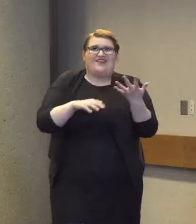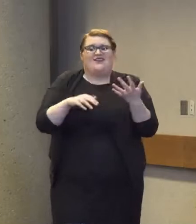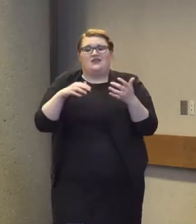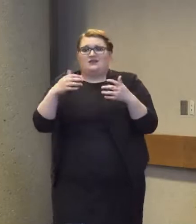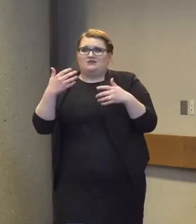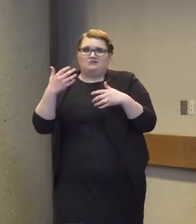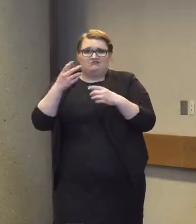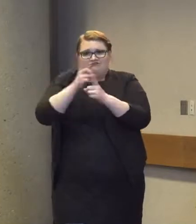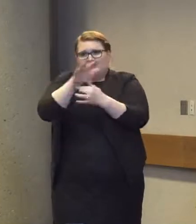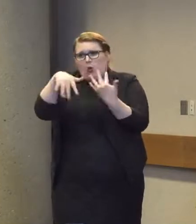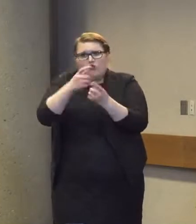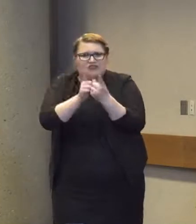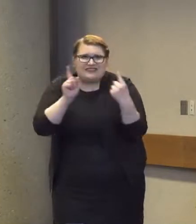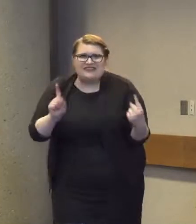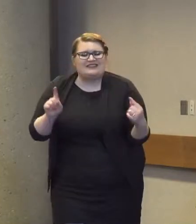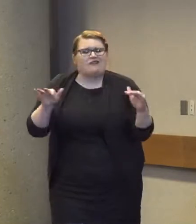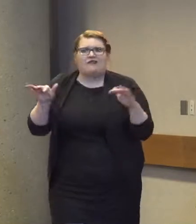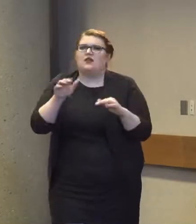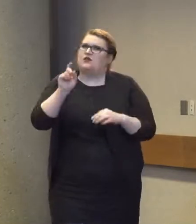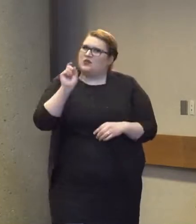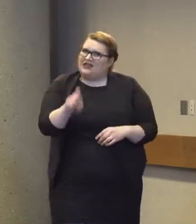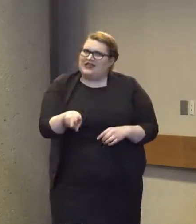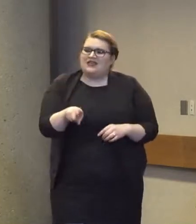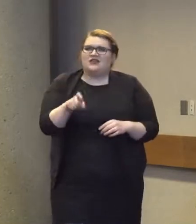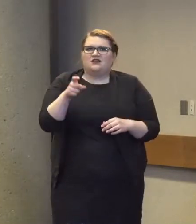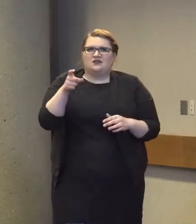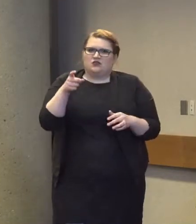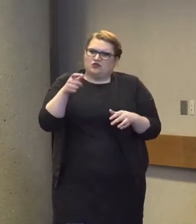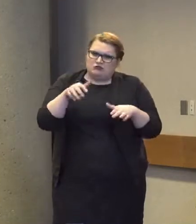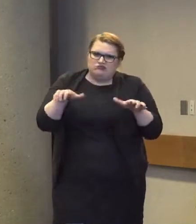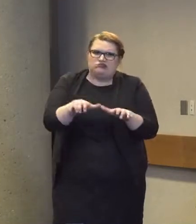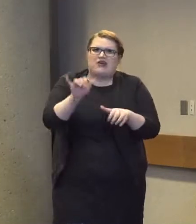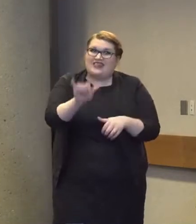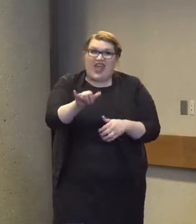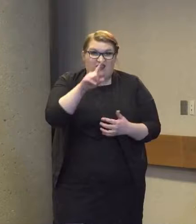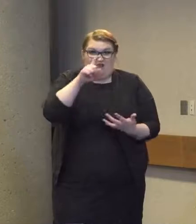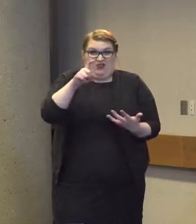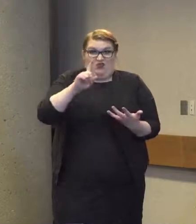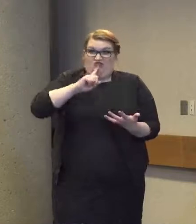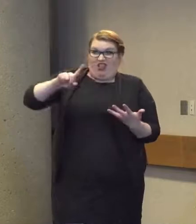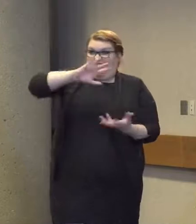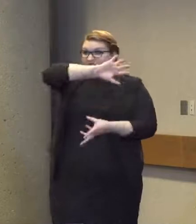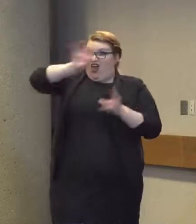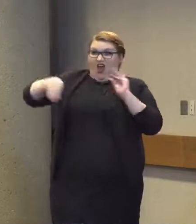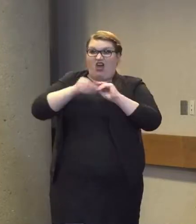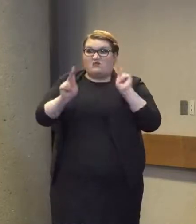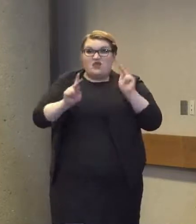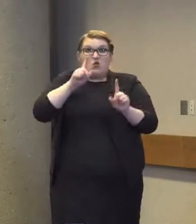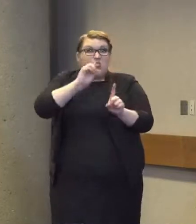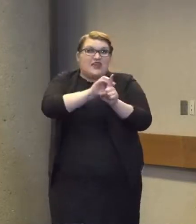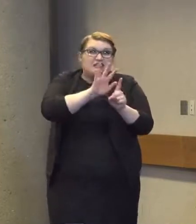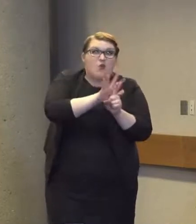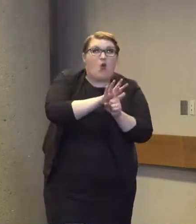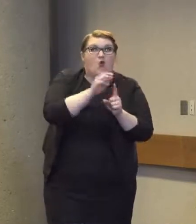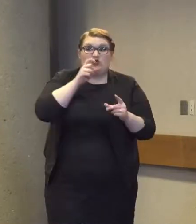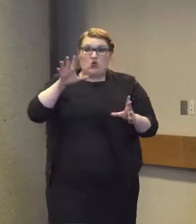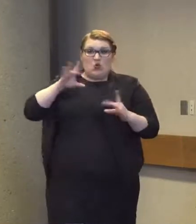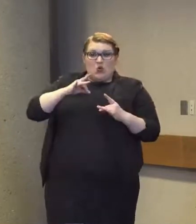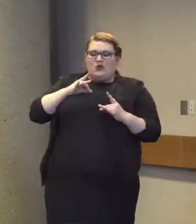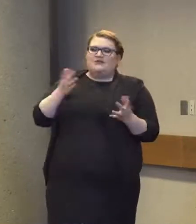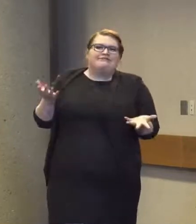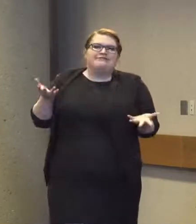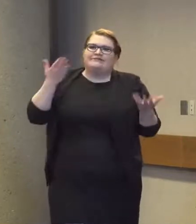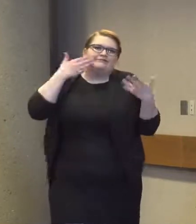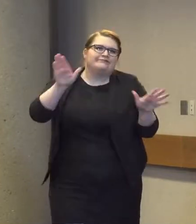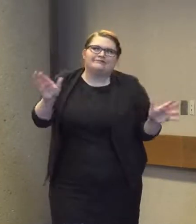cases the full number of people who may have been exposed to the disease or who may have the disease right now. And therefore, we have to just make sure that